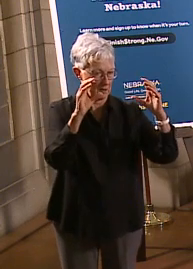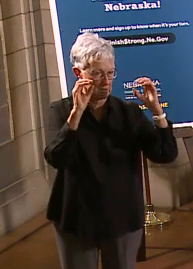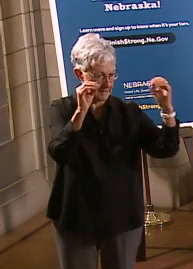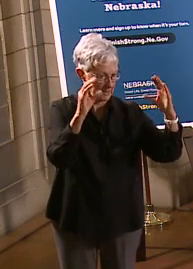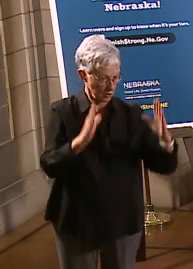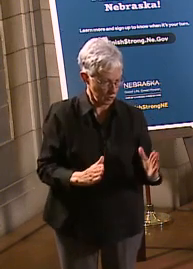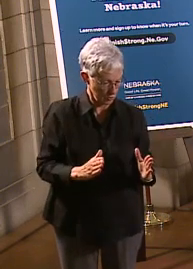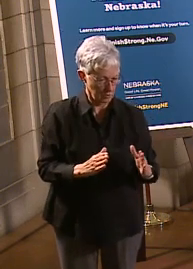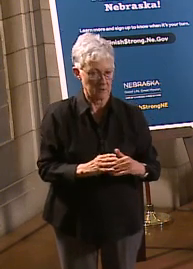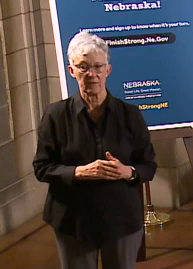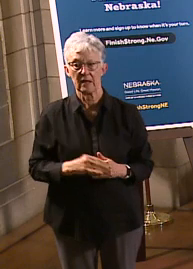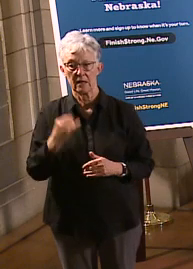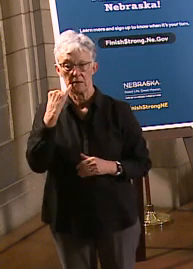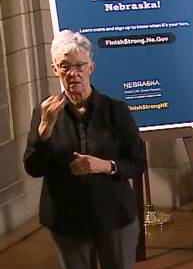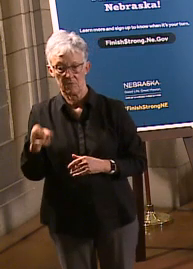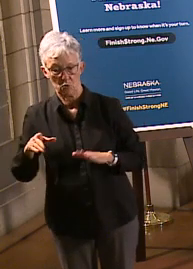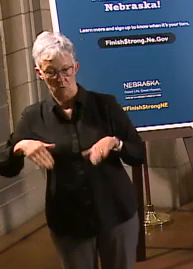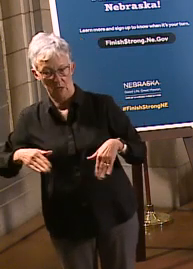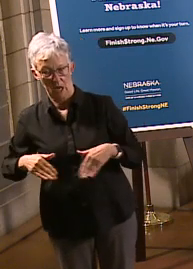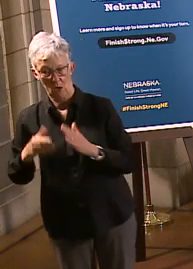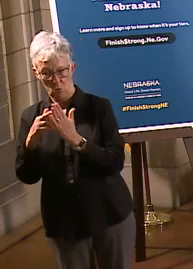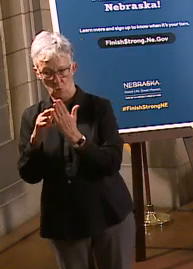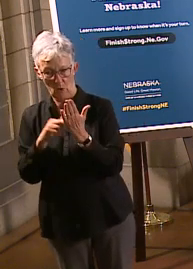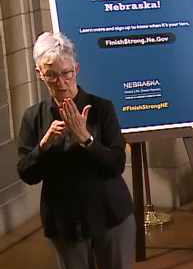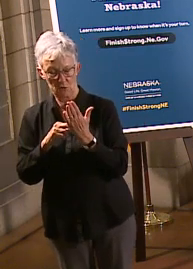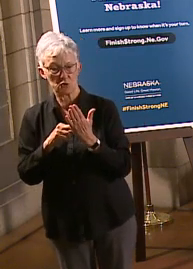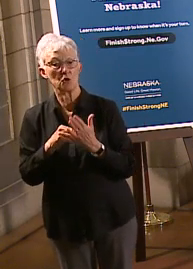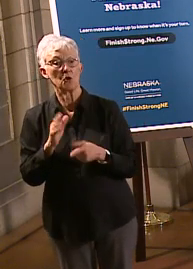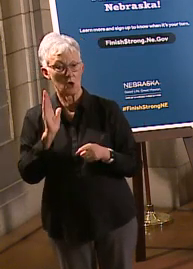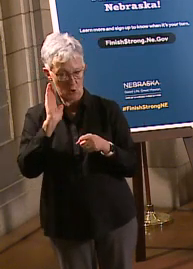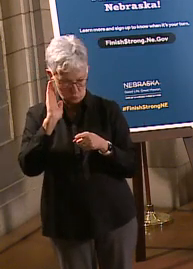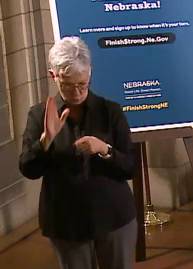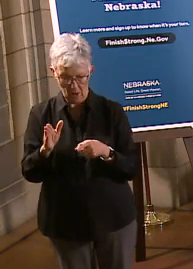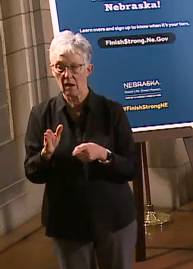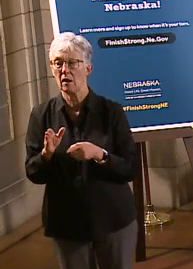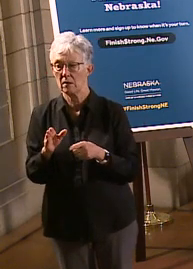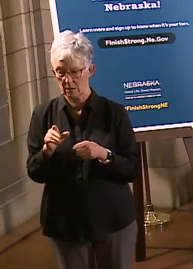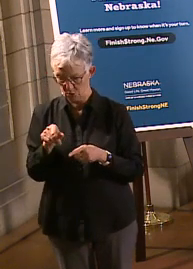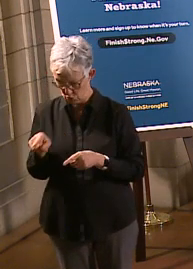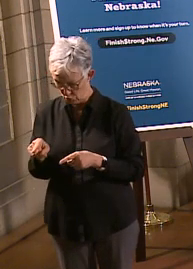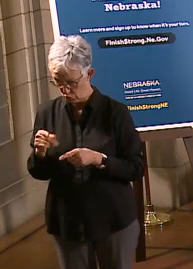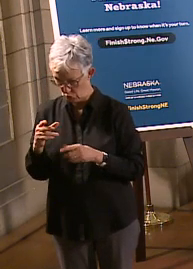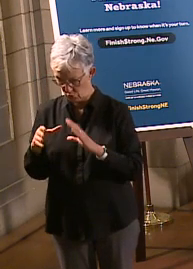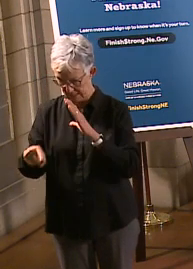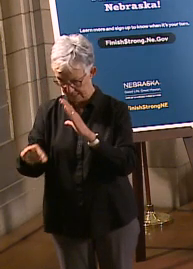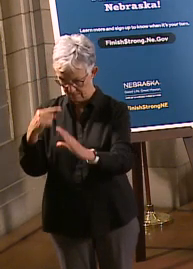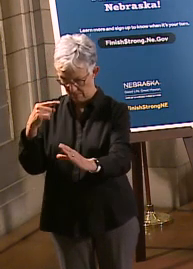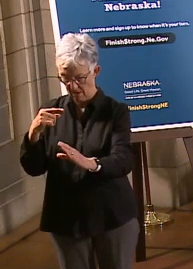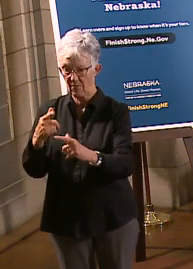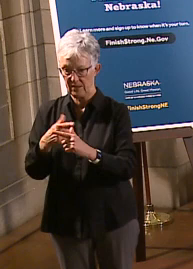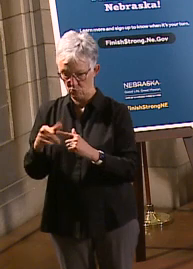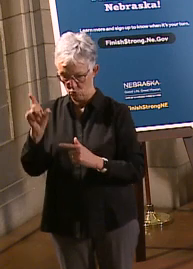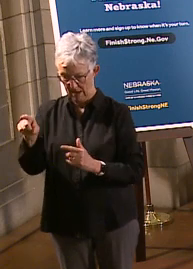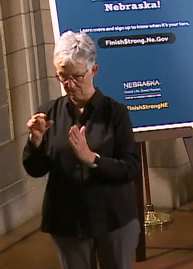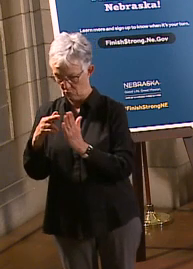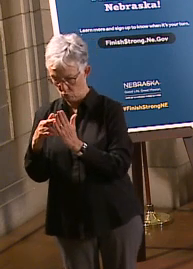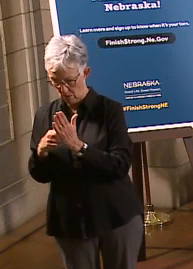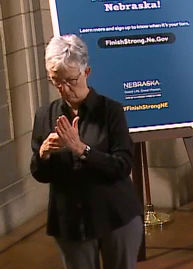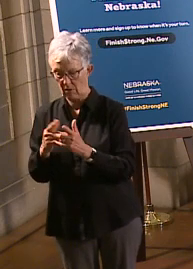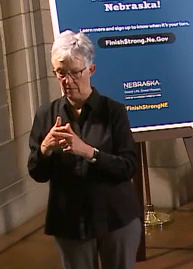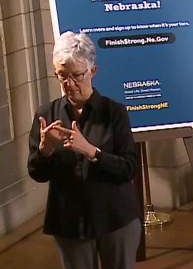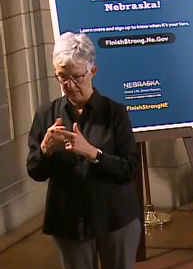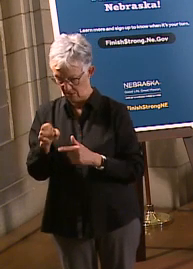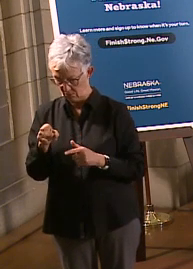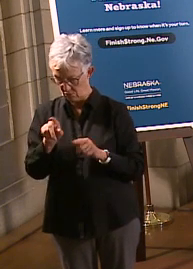you to vaccinate.ne.gov to register, and then it will immediately take you to a scheduling screen where you can pick the time that's most